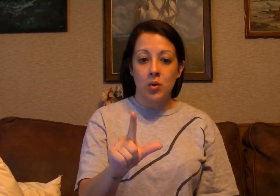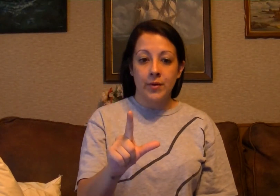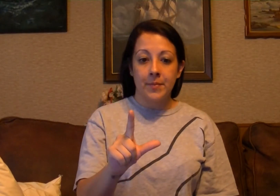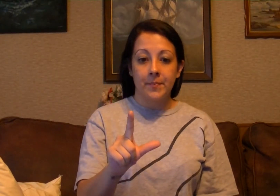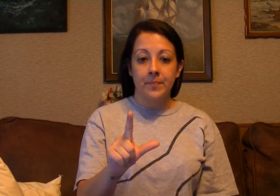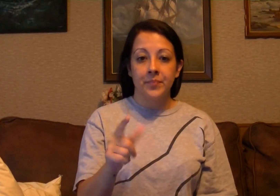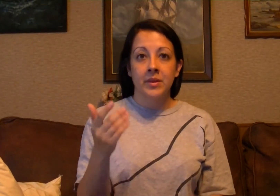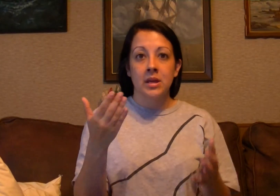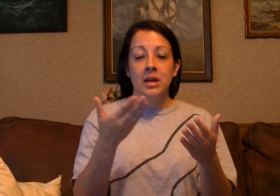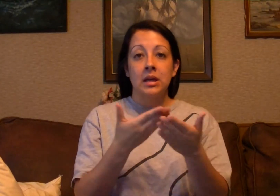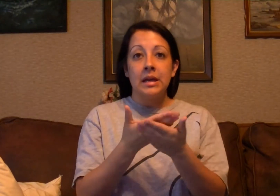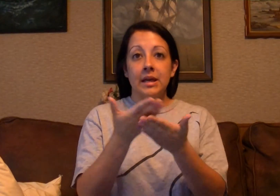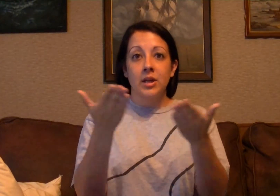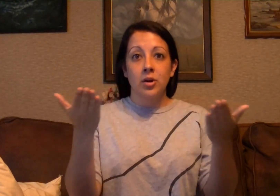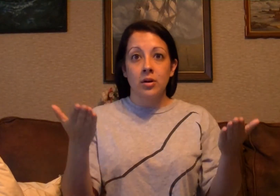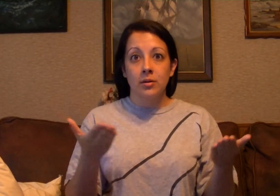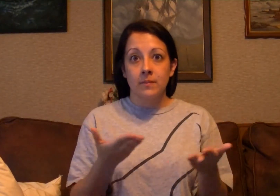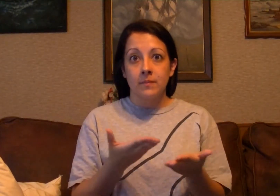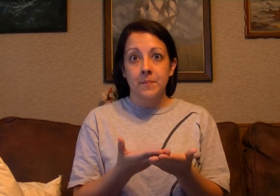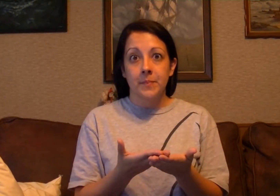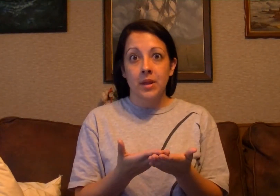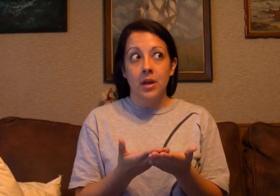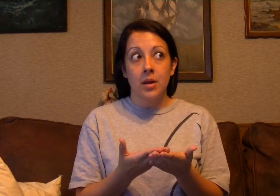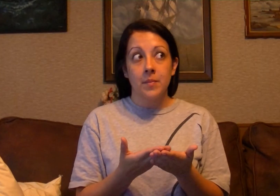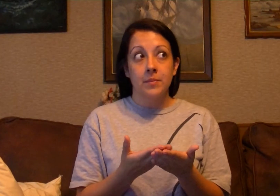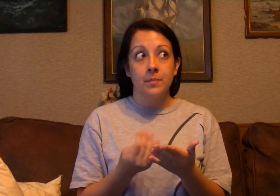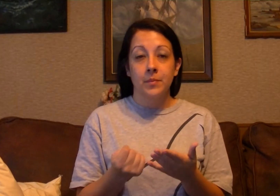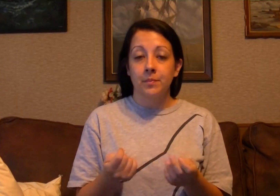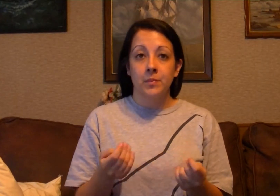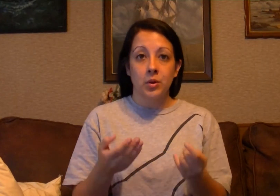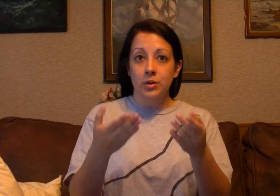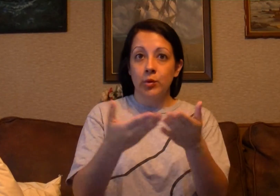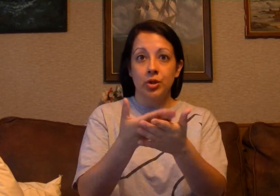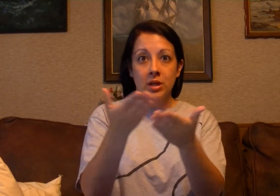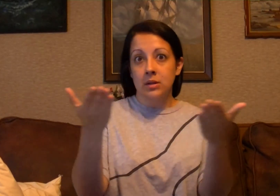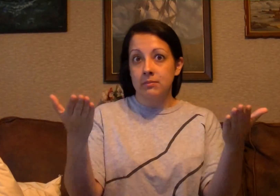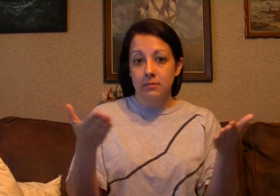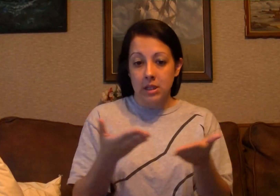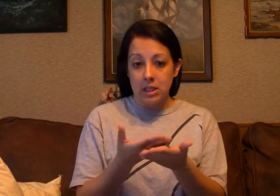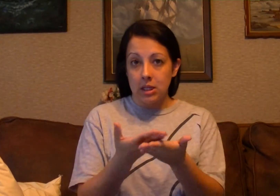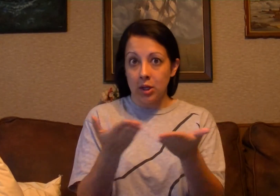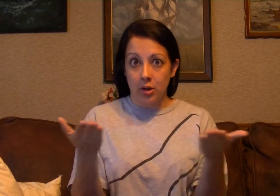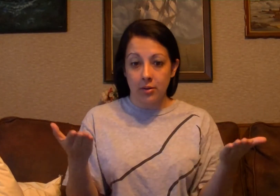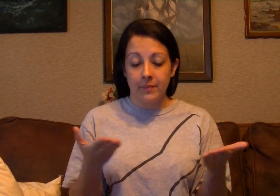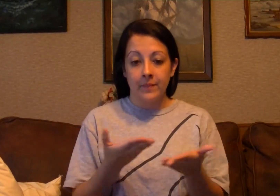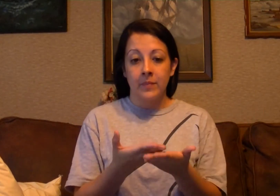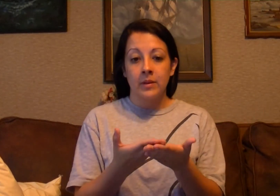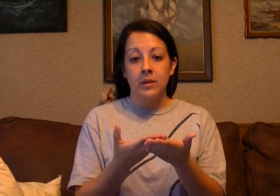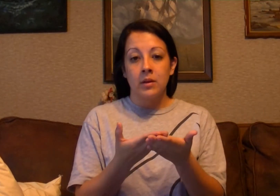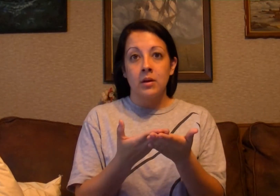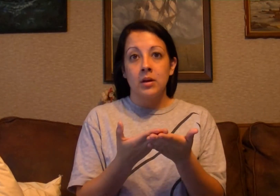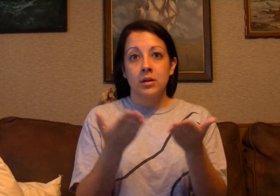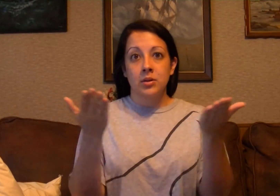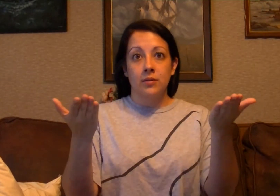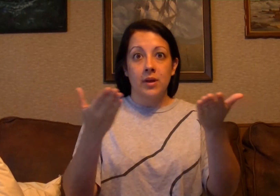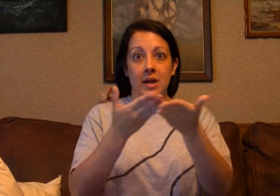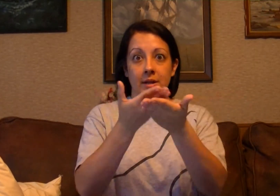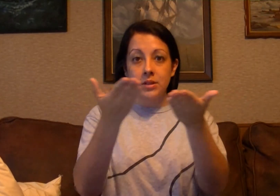lone. Here, you're just motioning here. Two flat hands